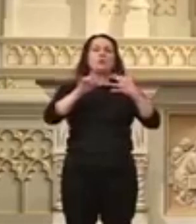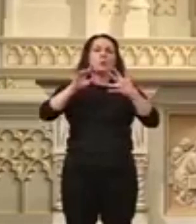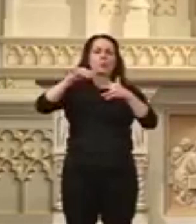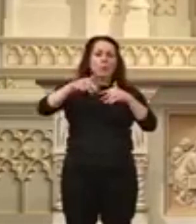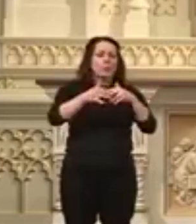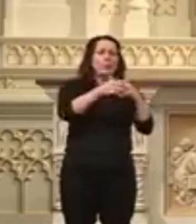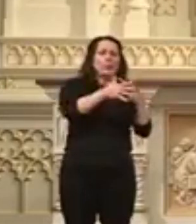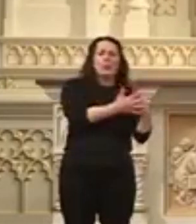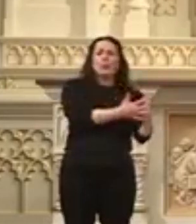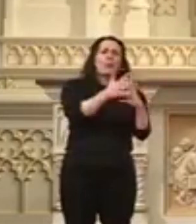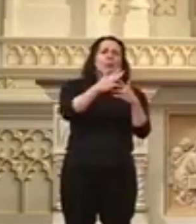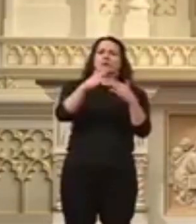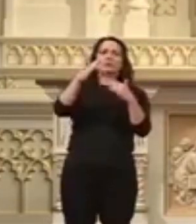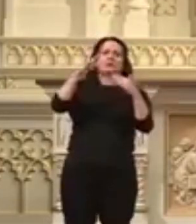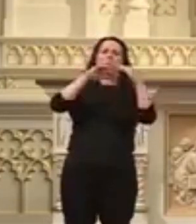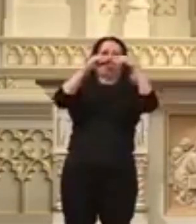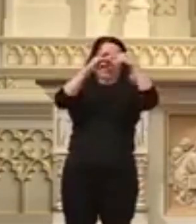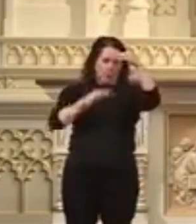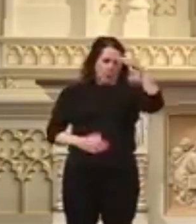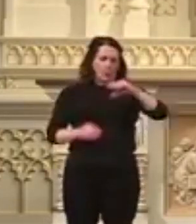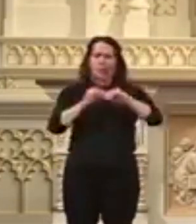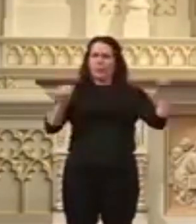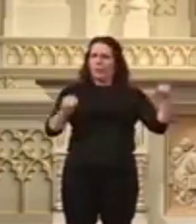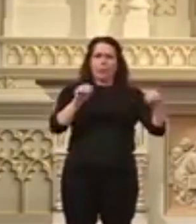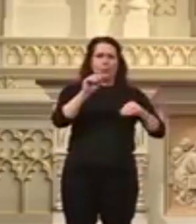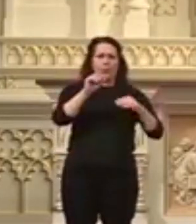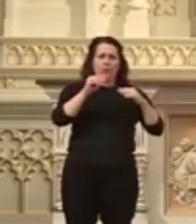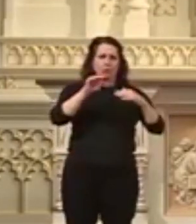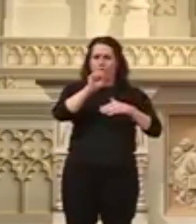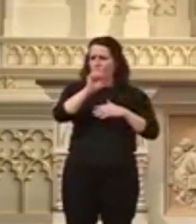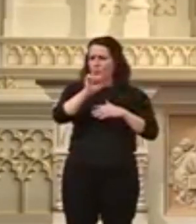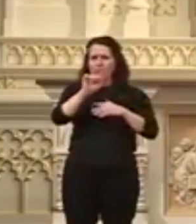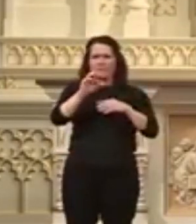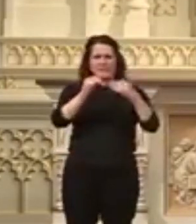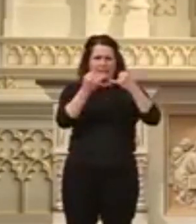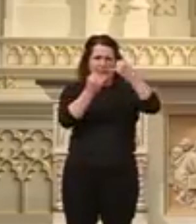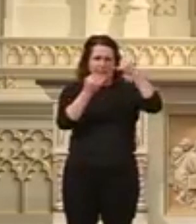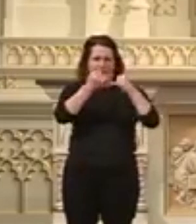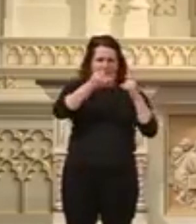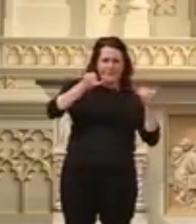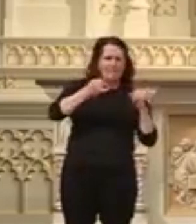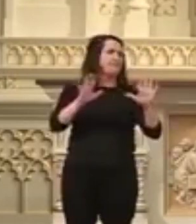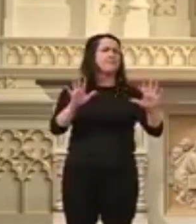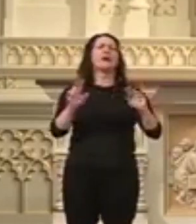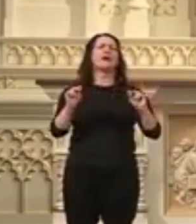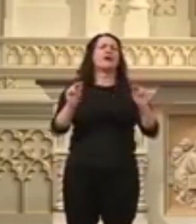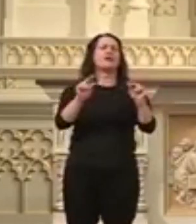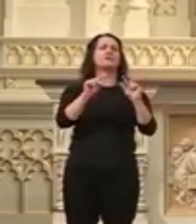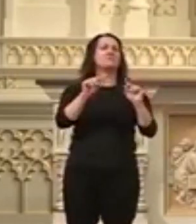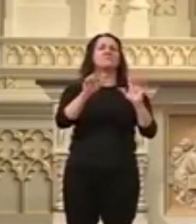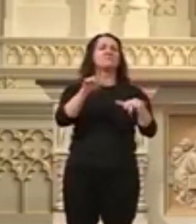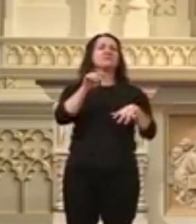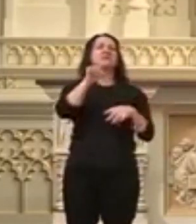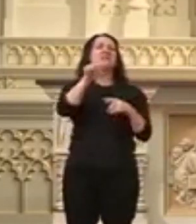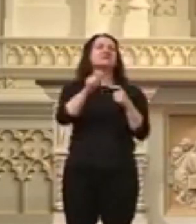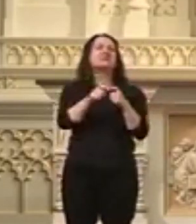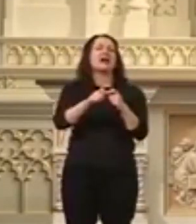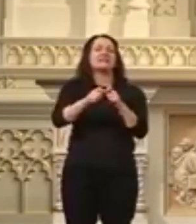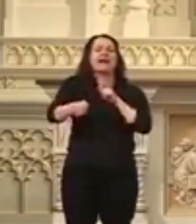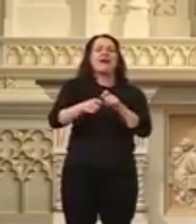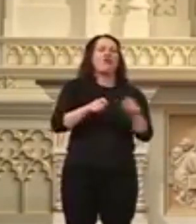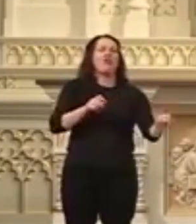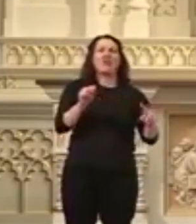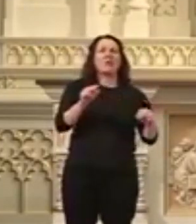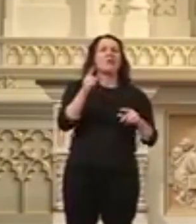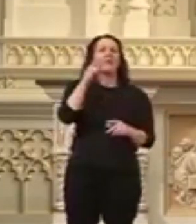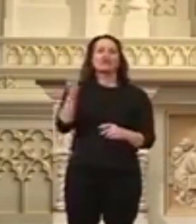one piece from the top down. So they said to one another, let's not tear it, but cast lots for it to see whose